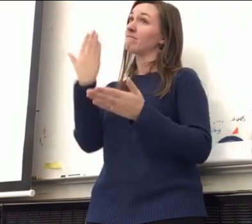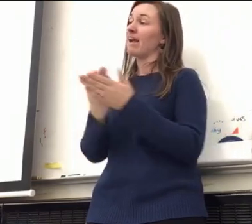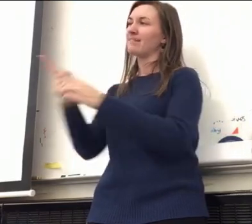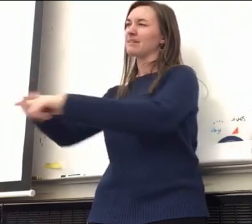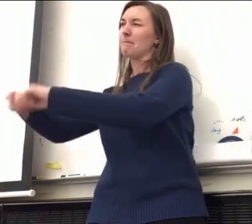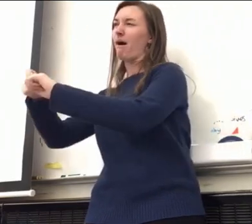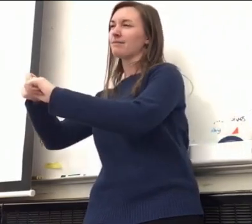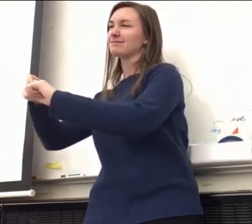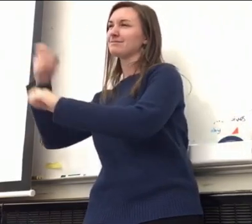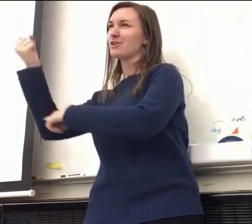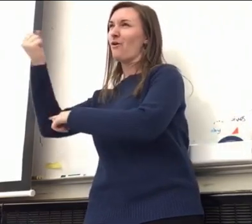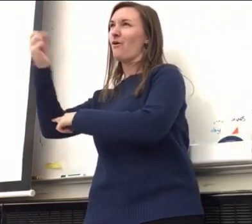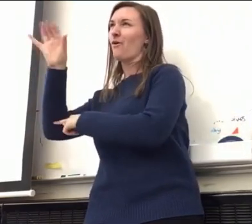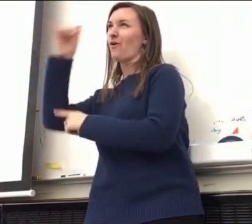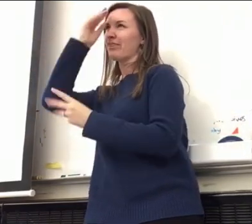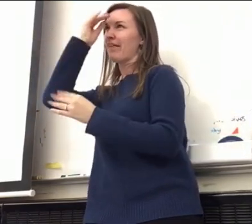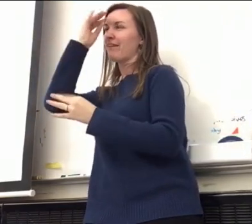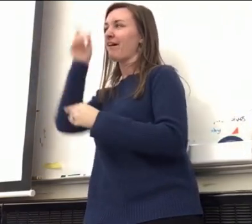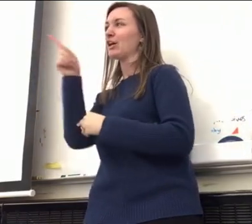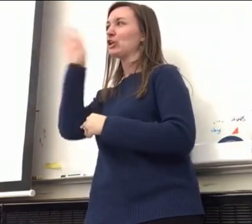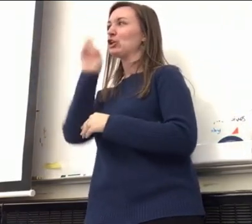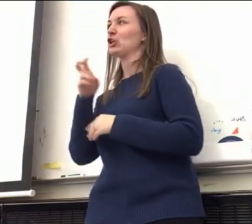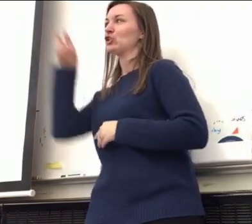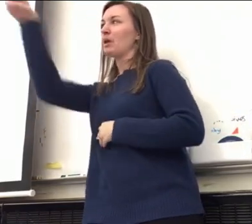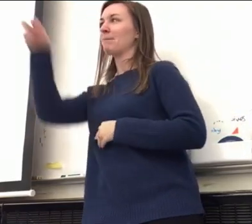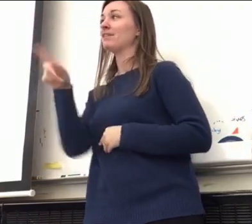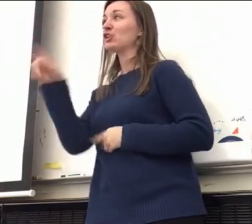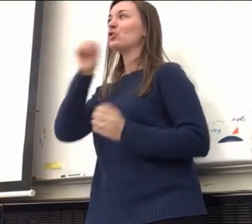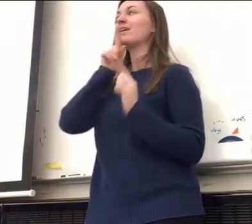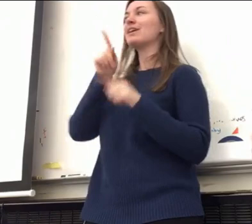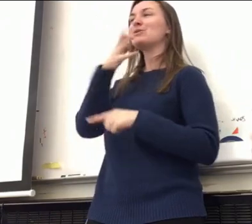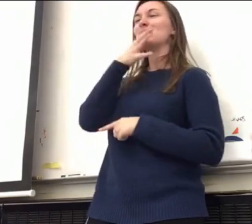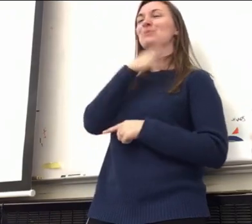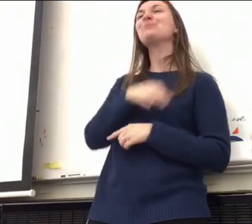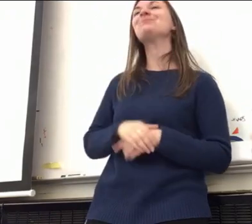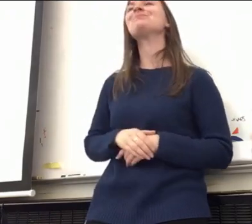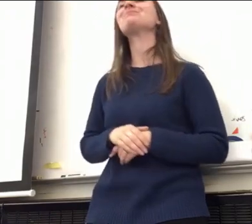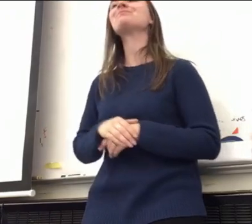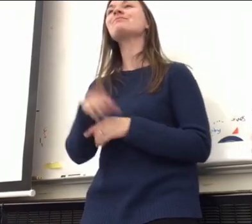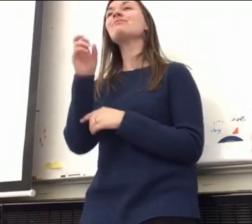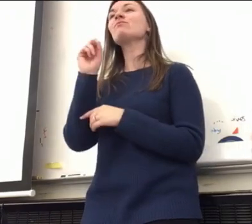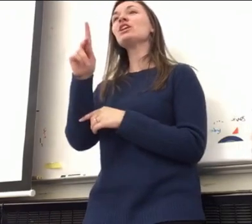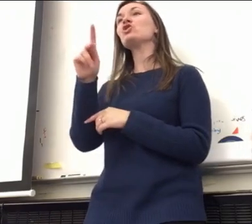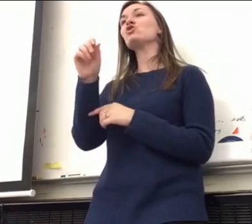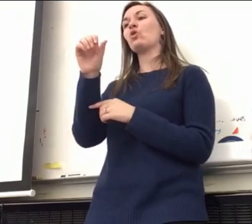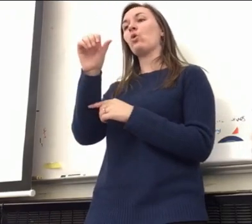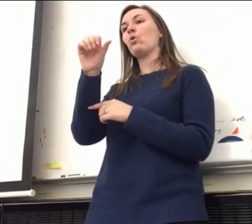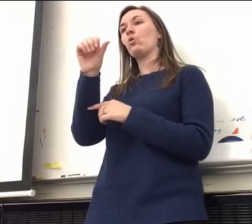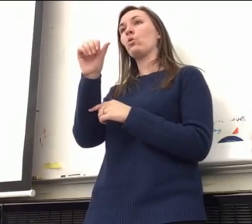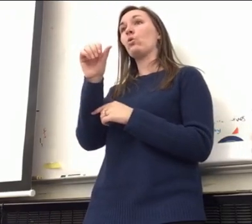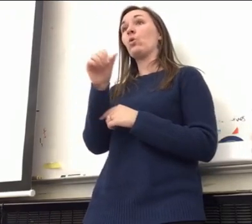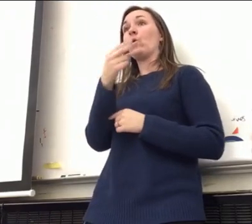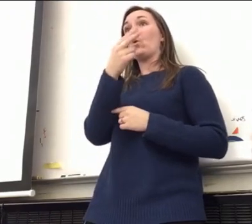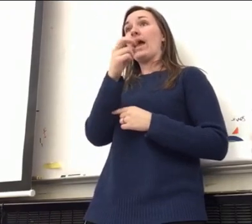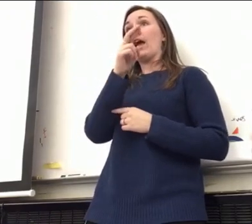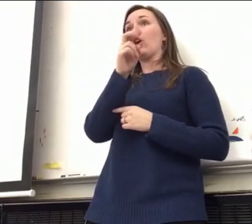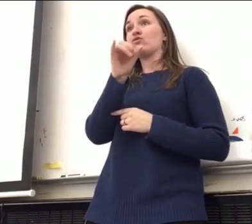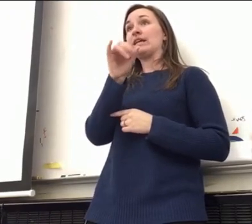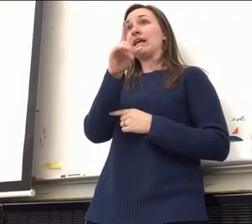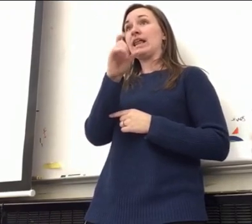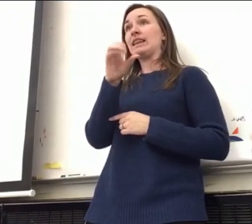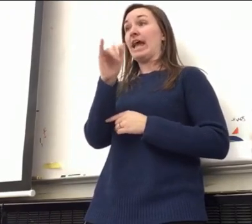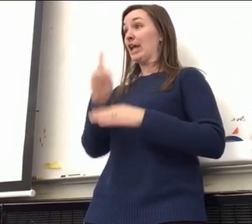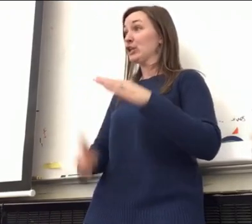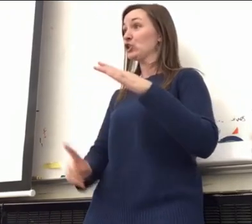that, because your question will be answered in a little bit. Okay? So what's going to happen? Henry Clay is going to come along. He creates